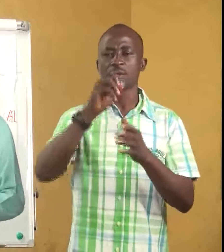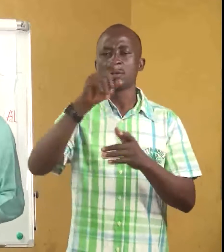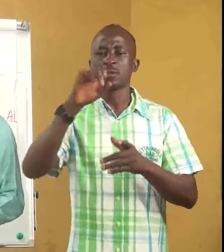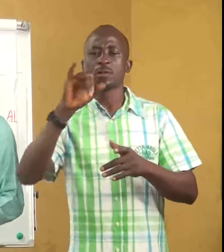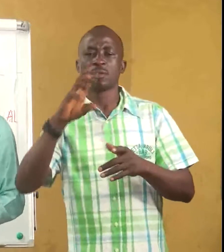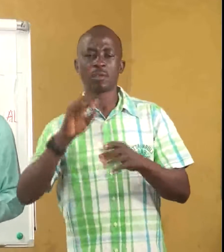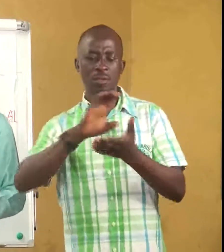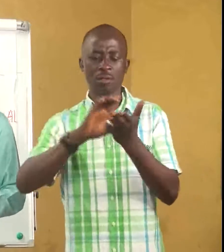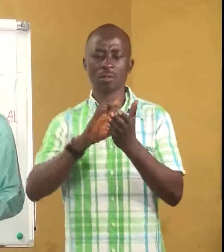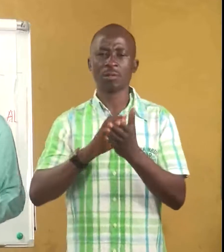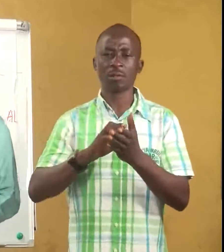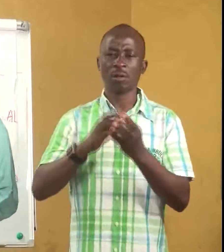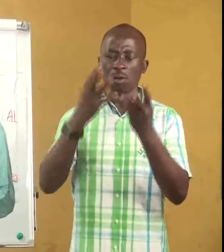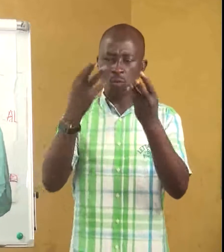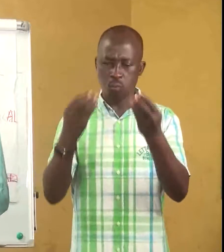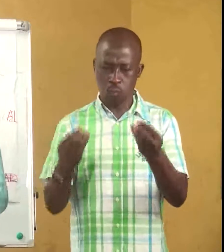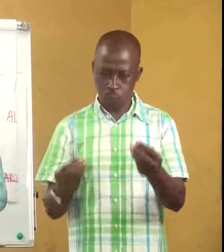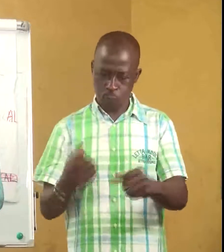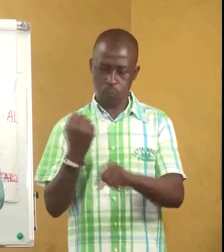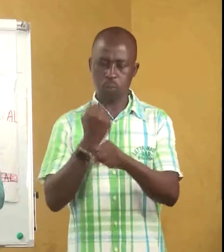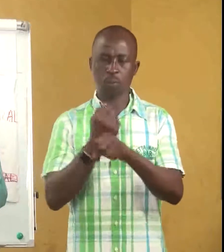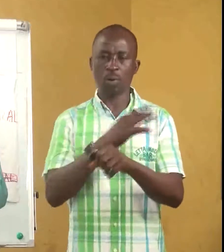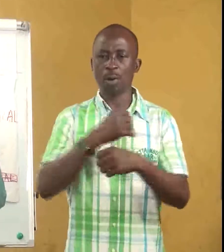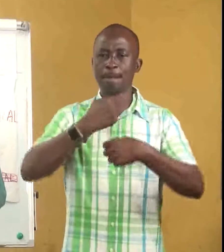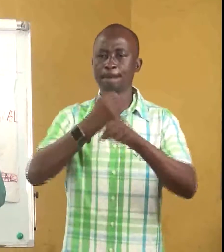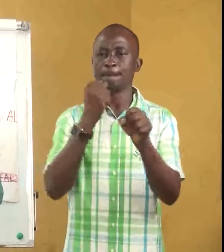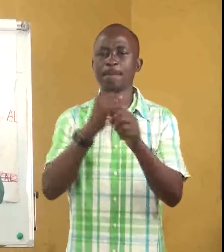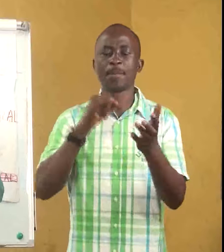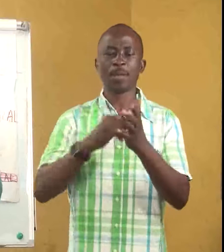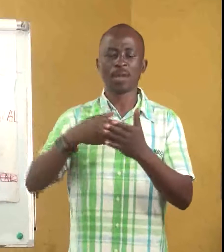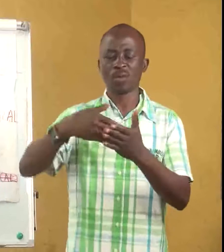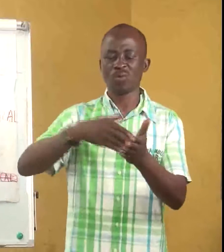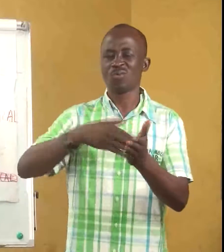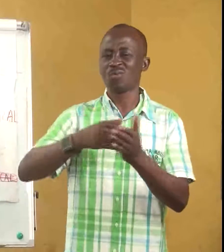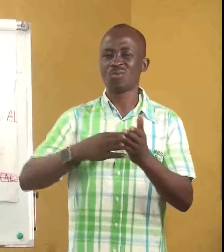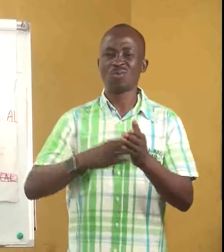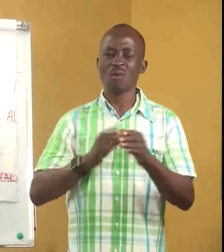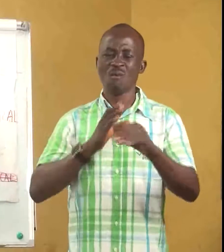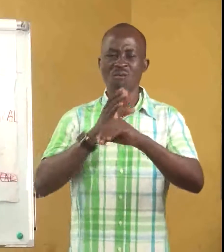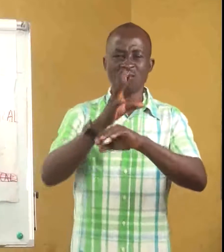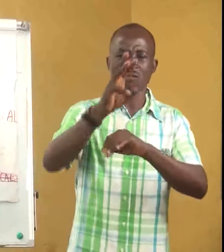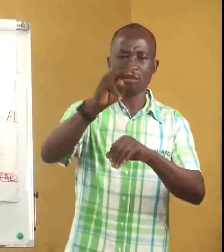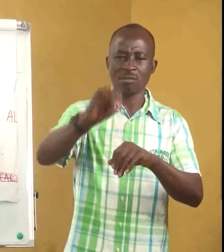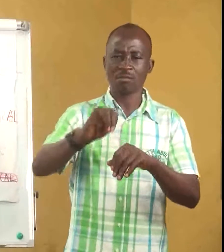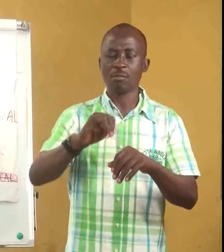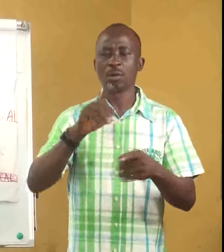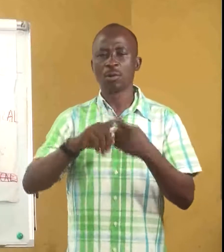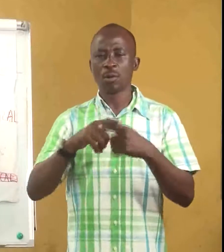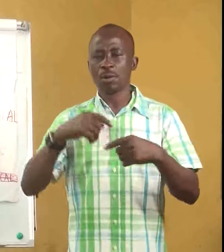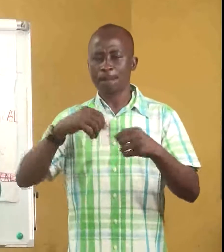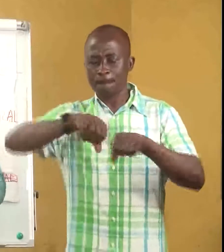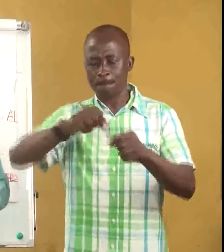chemical products dissolve the rock and make it weak, thereby forcing the rock to break into smaller pieces